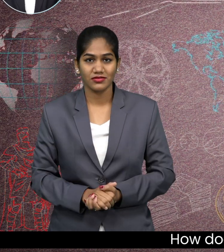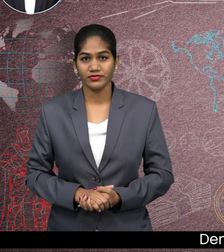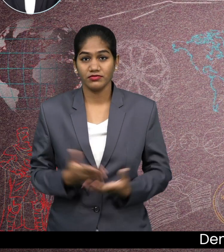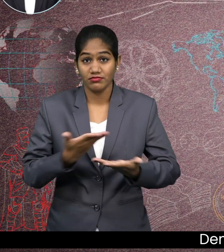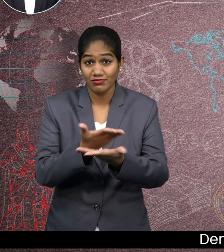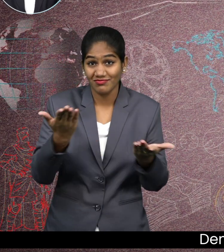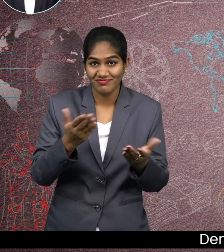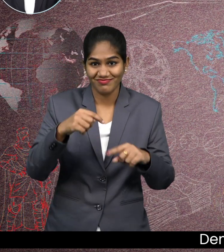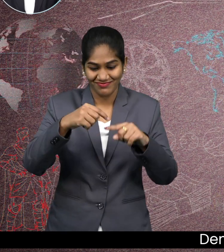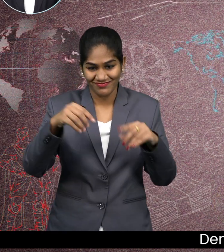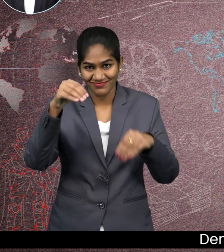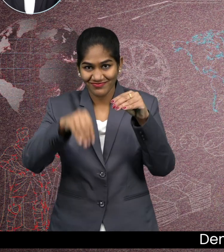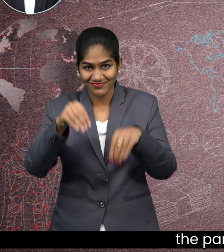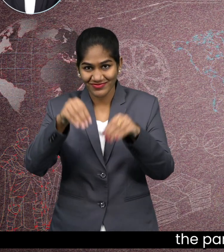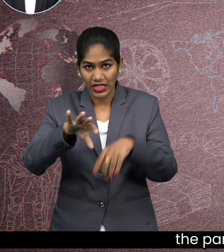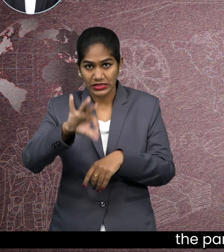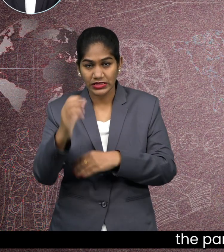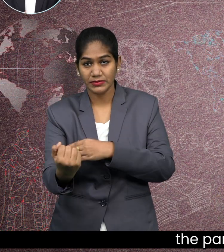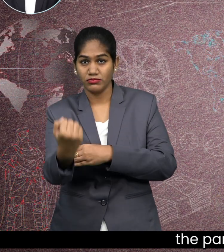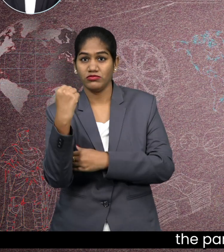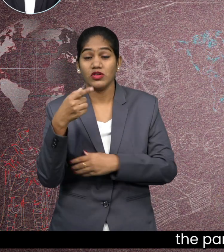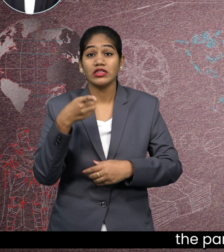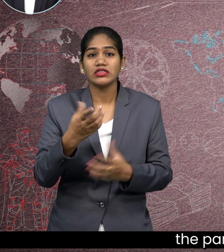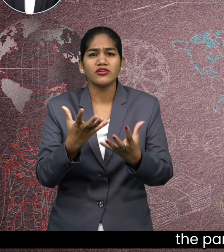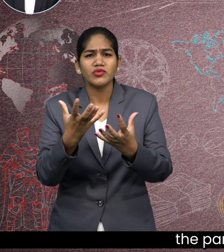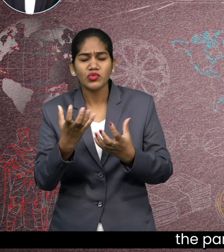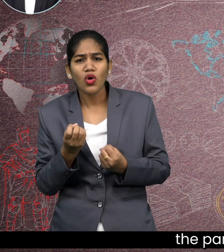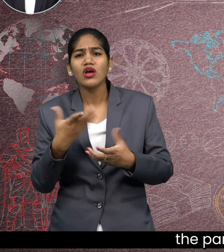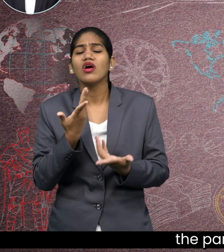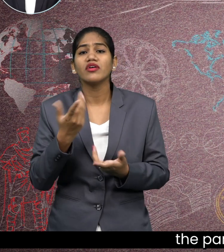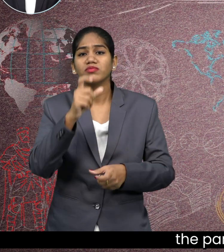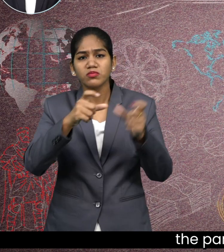Democracy requires the participation of citizens.